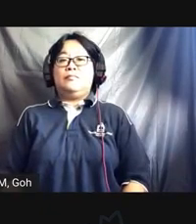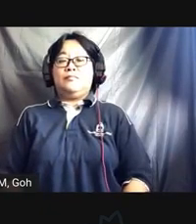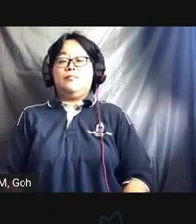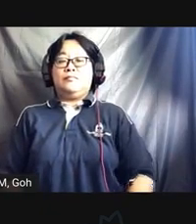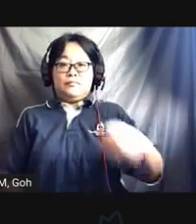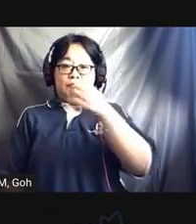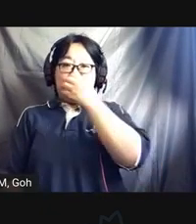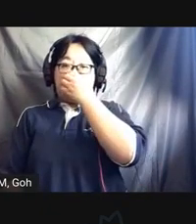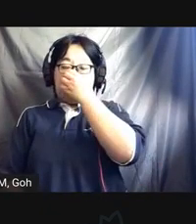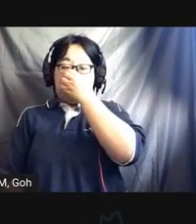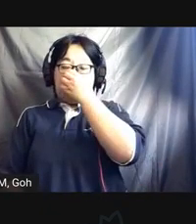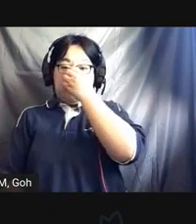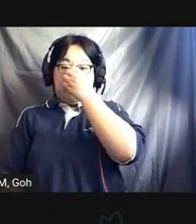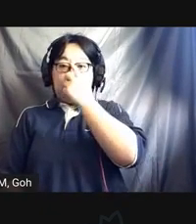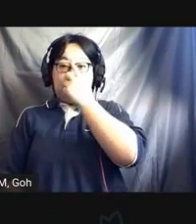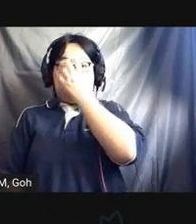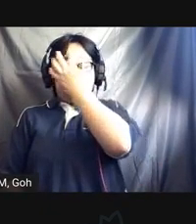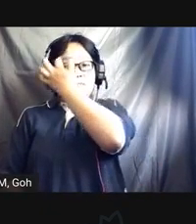Okay.